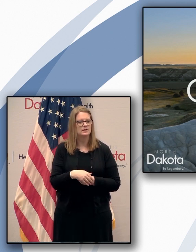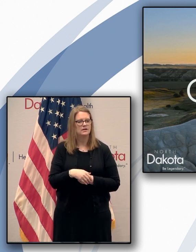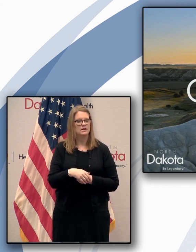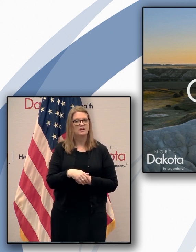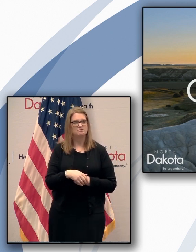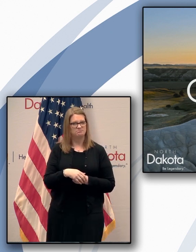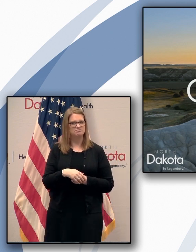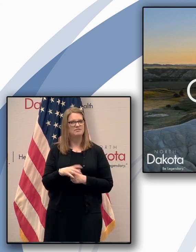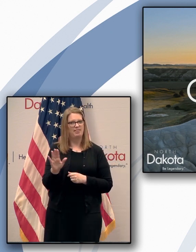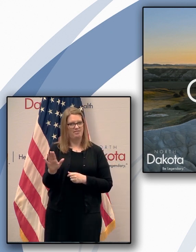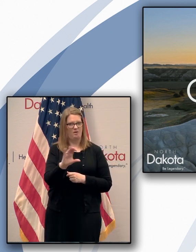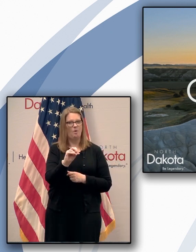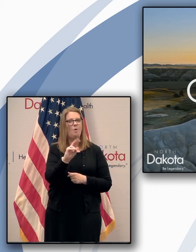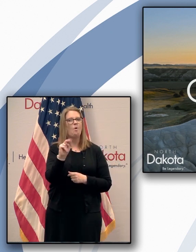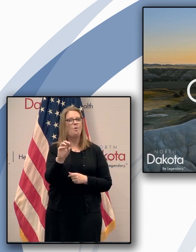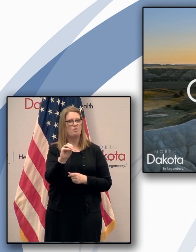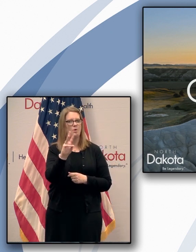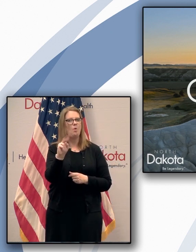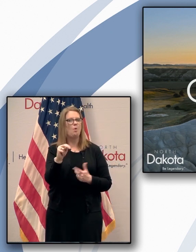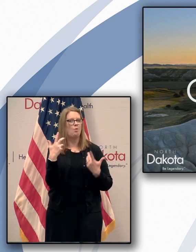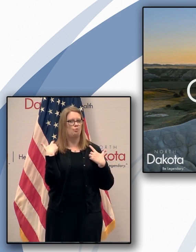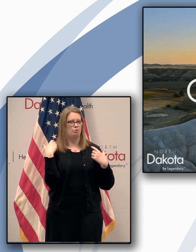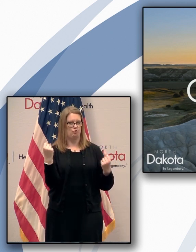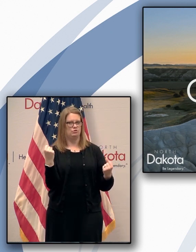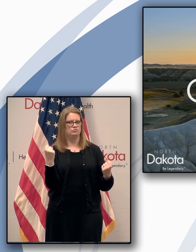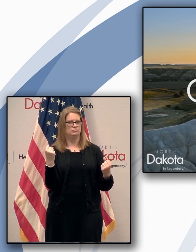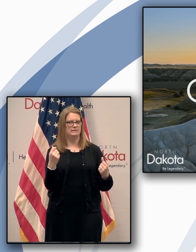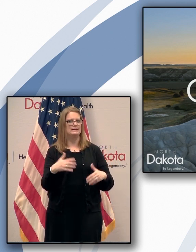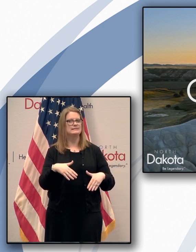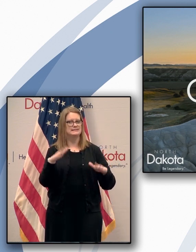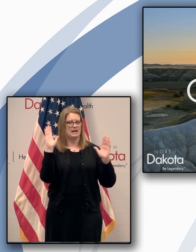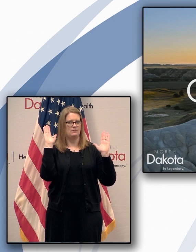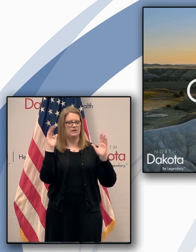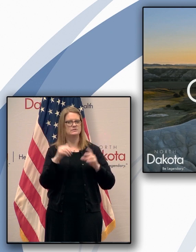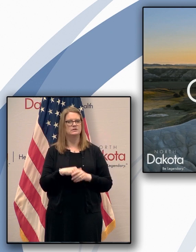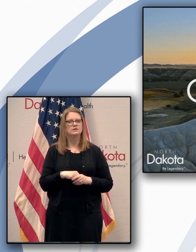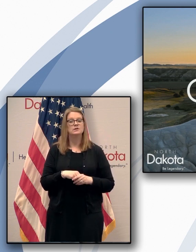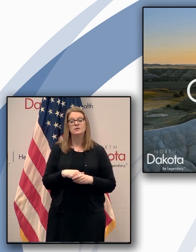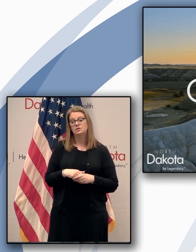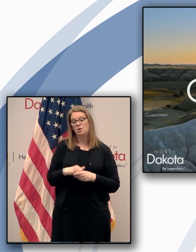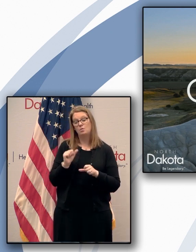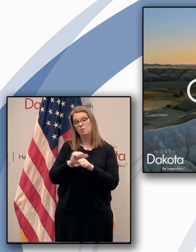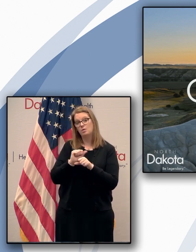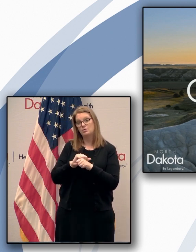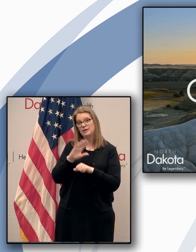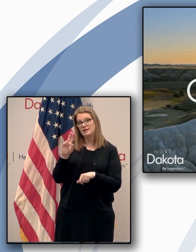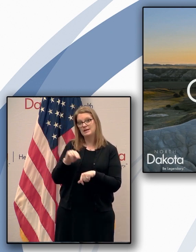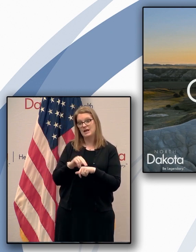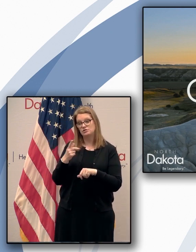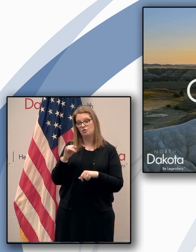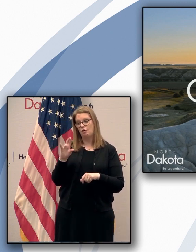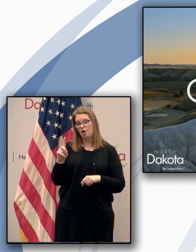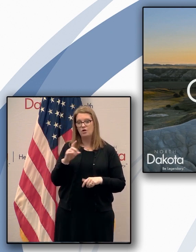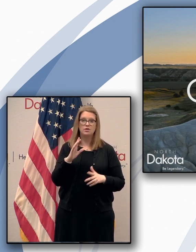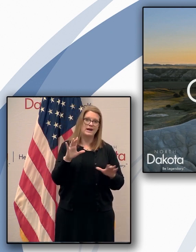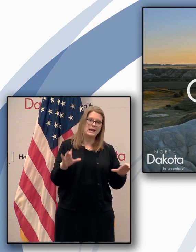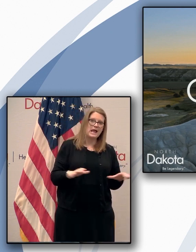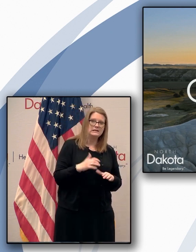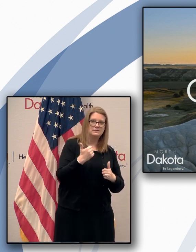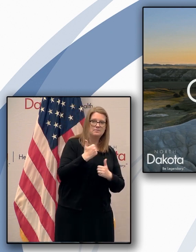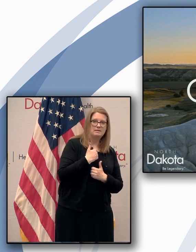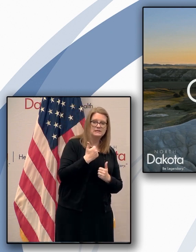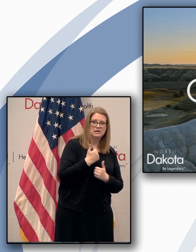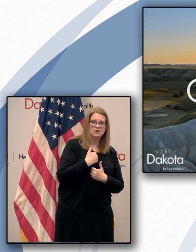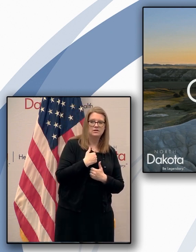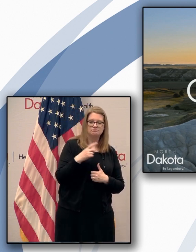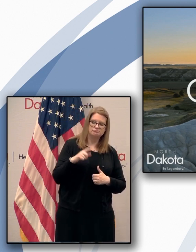and sacrifice. As we say all the time when we're working with either the National Guard or active military in North Dakota, and any of you who